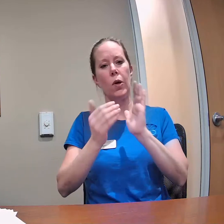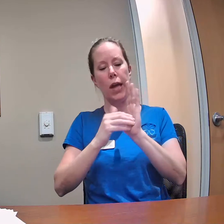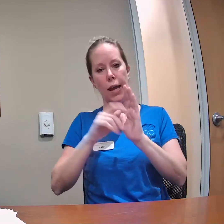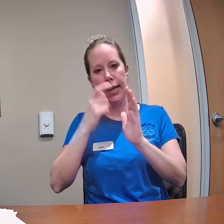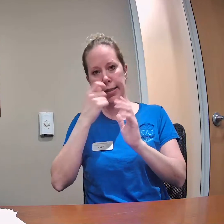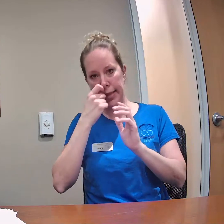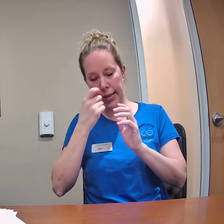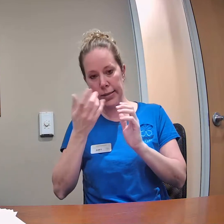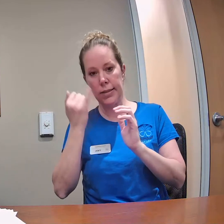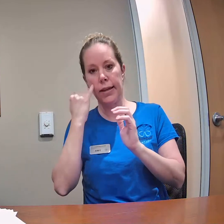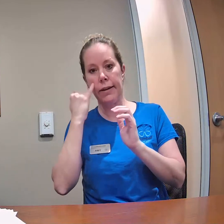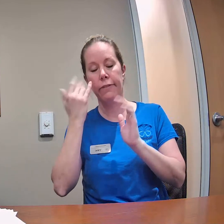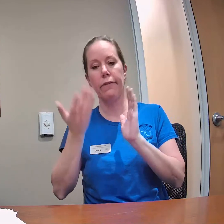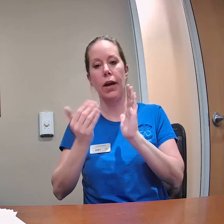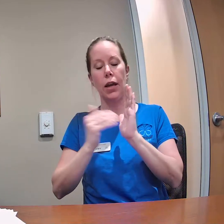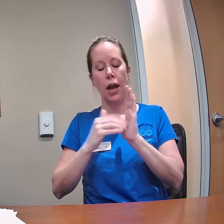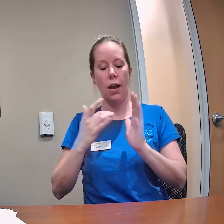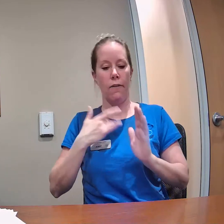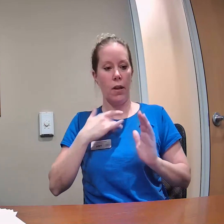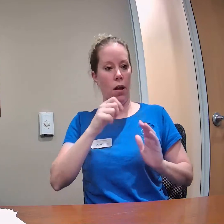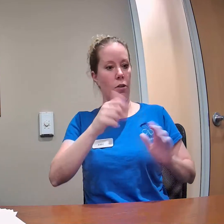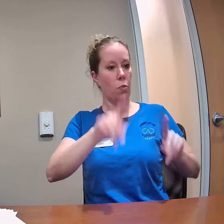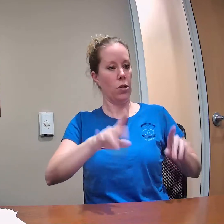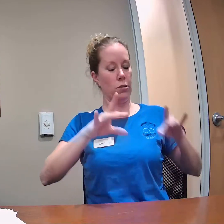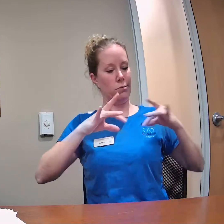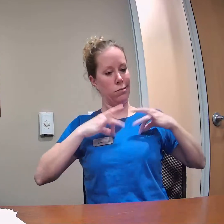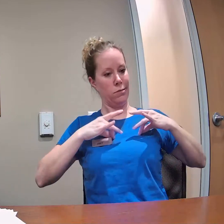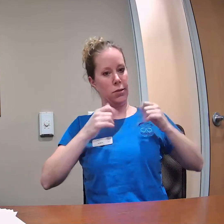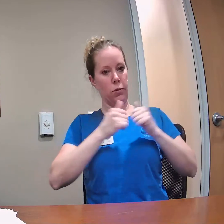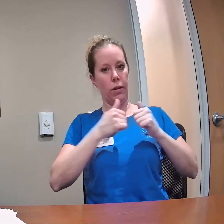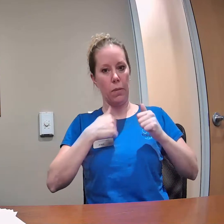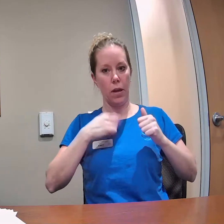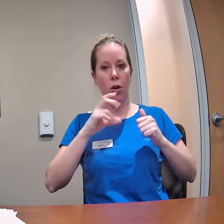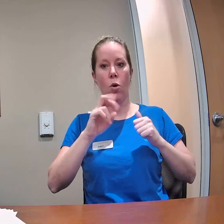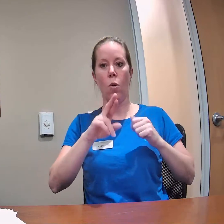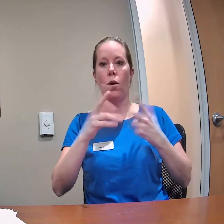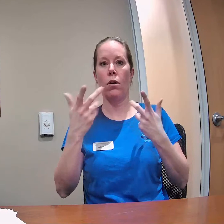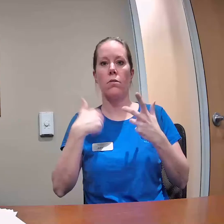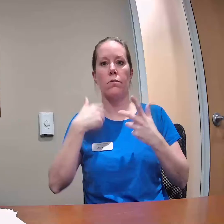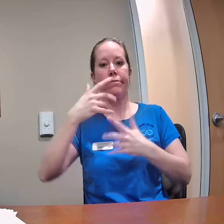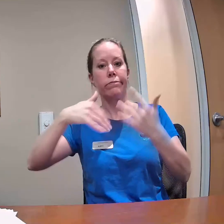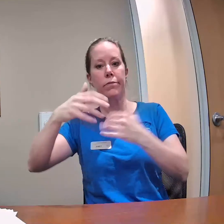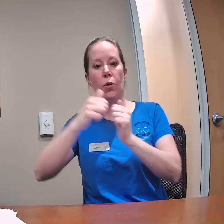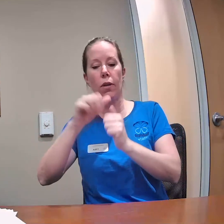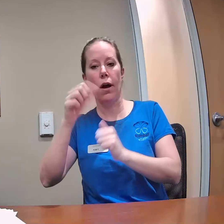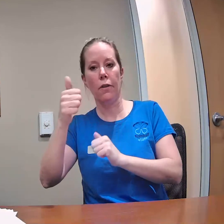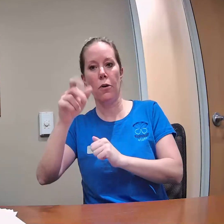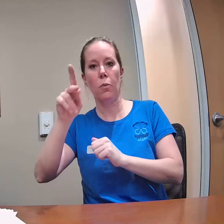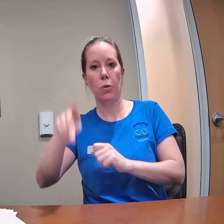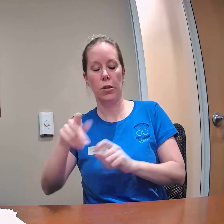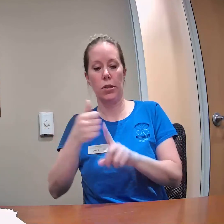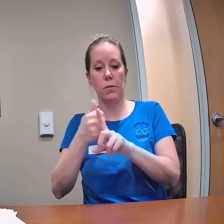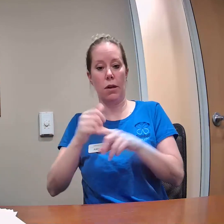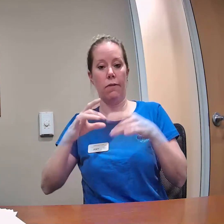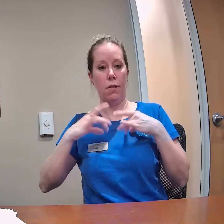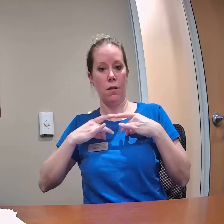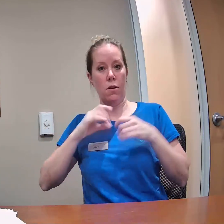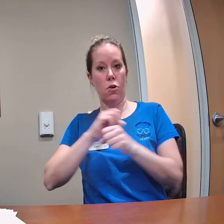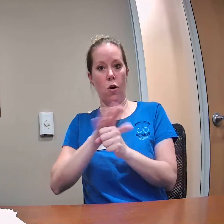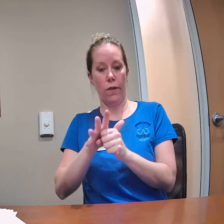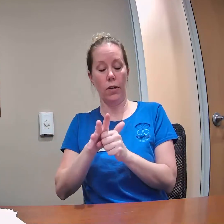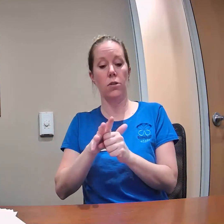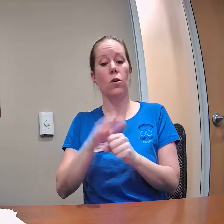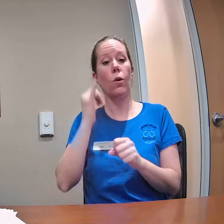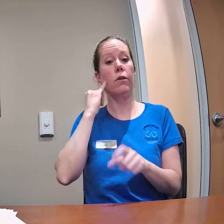had been in exposure to a confirmed case. And if this is the case, that you have had COVID and you have been